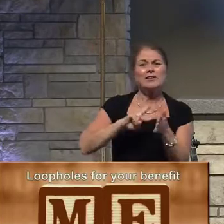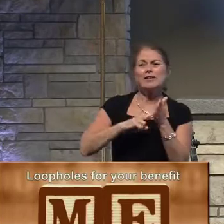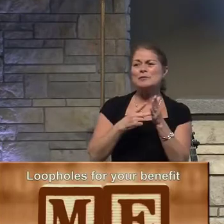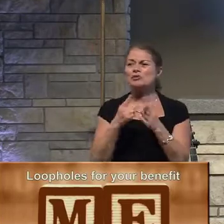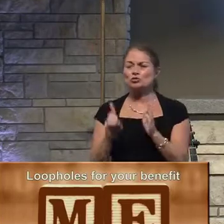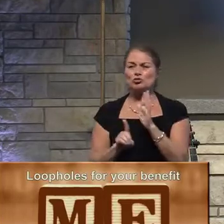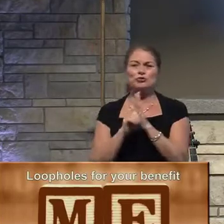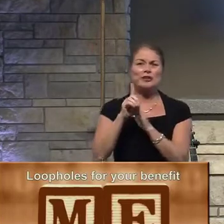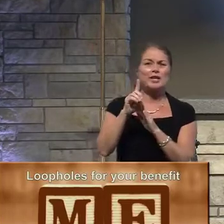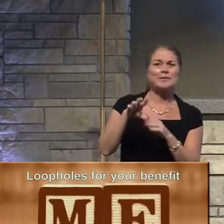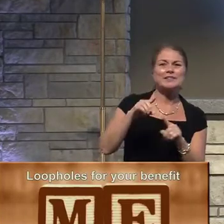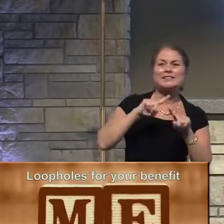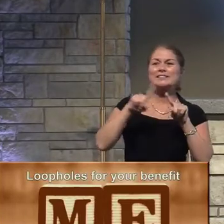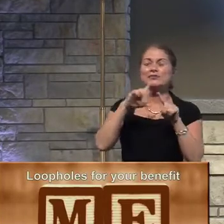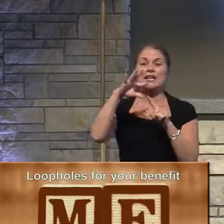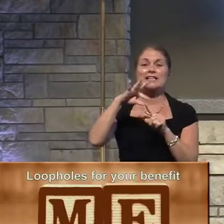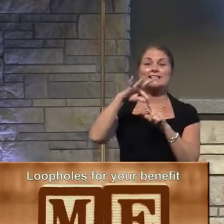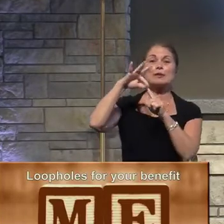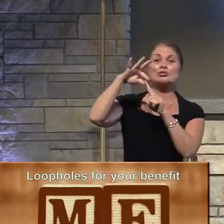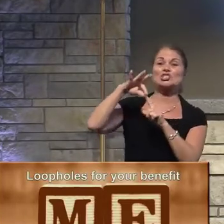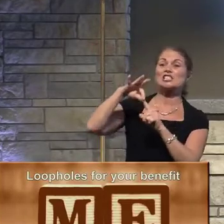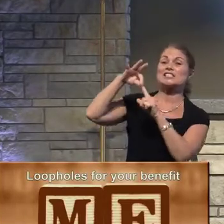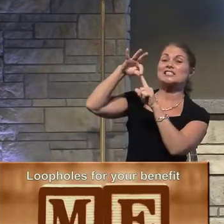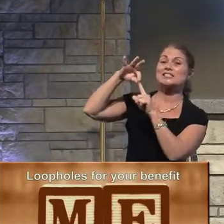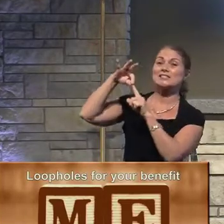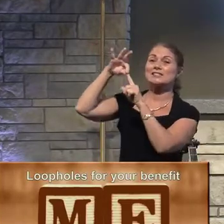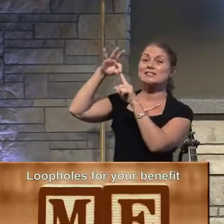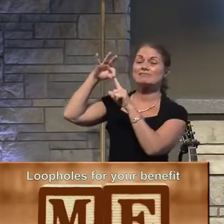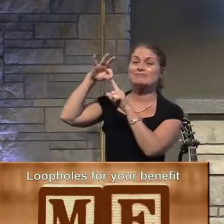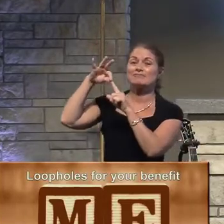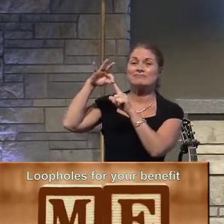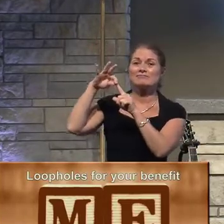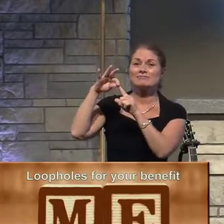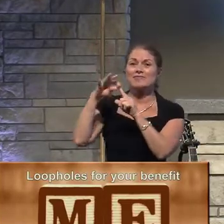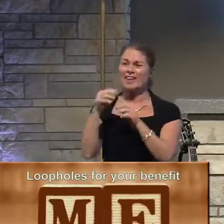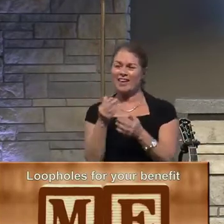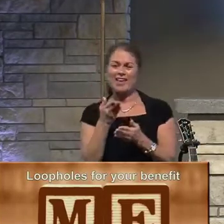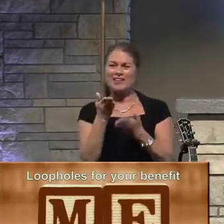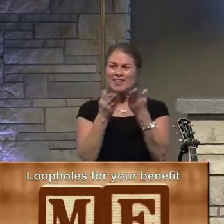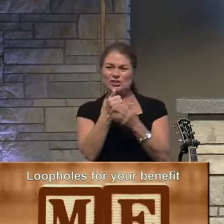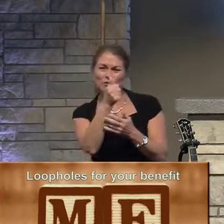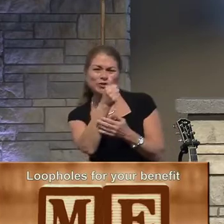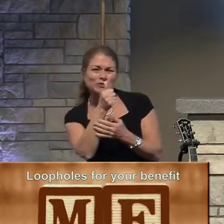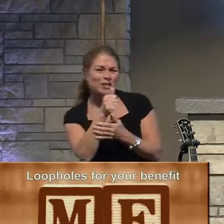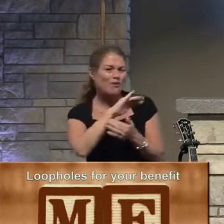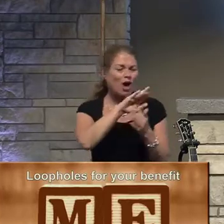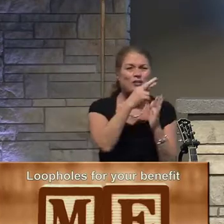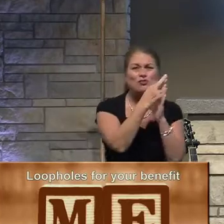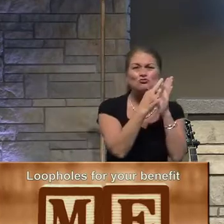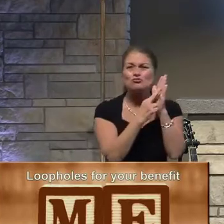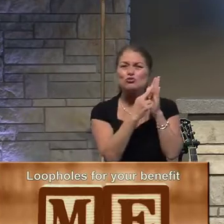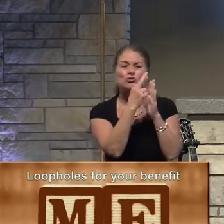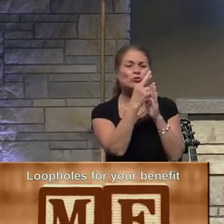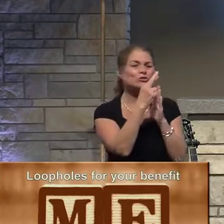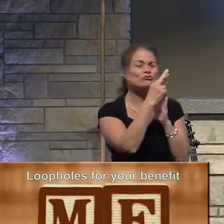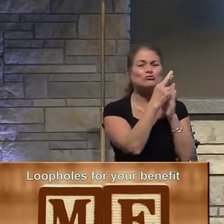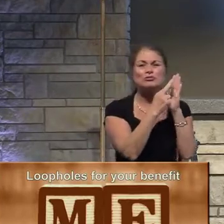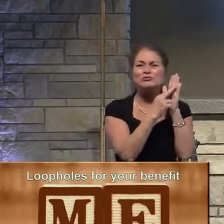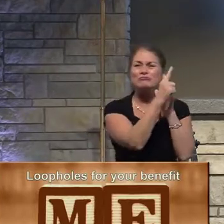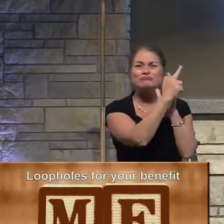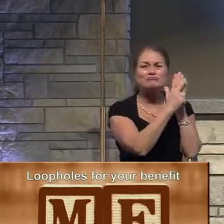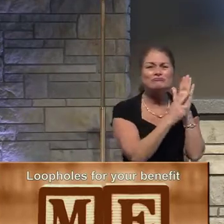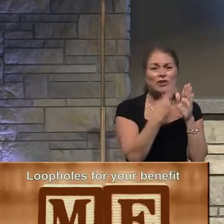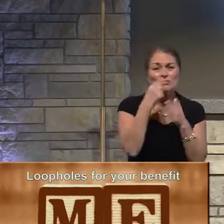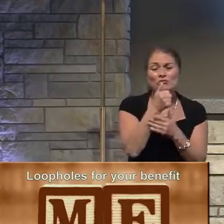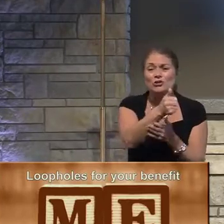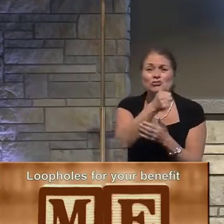of these loopholes. And all of these loopholes are self-serving. All of these loopholes, all of these rules and regulations that you developed are